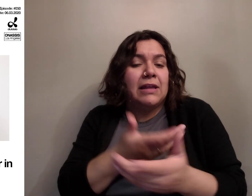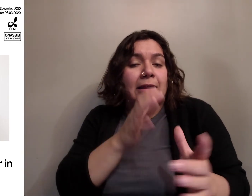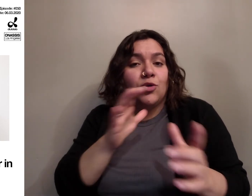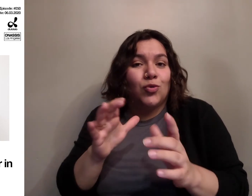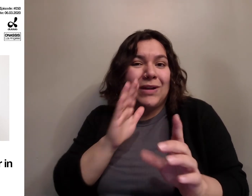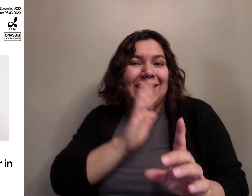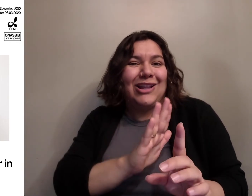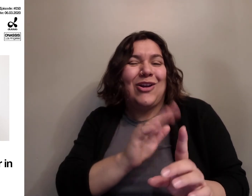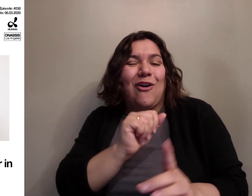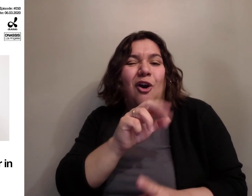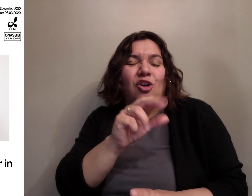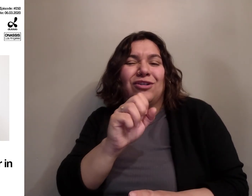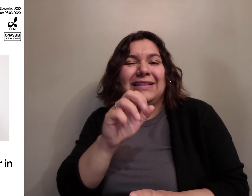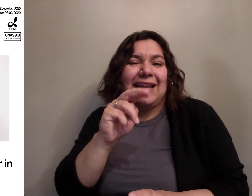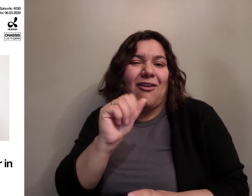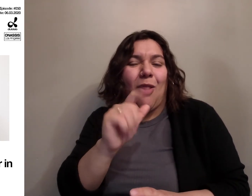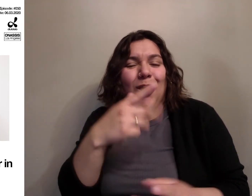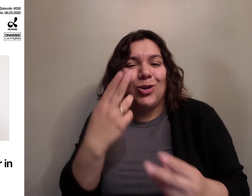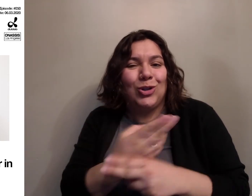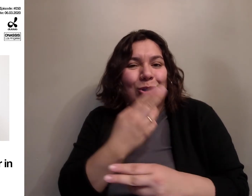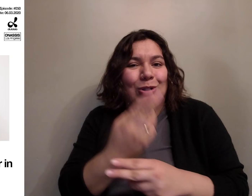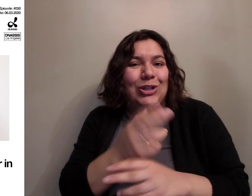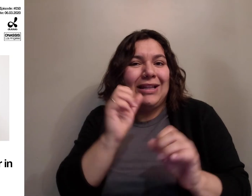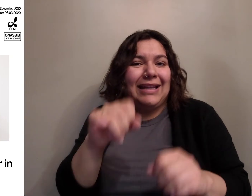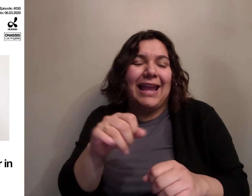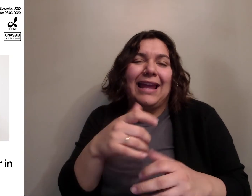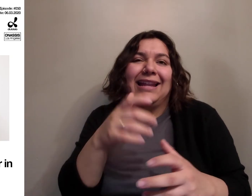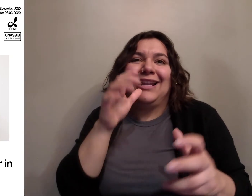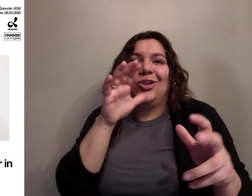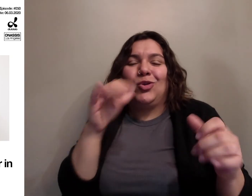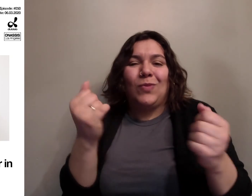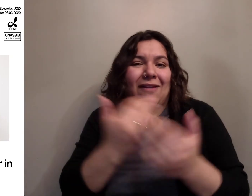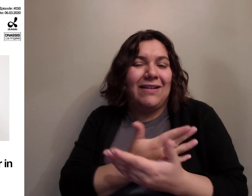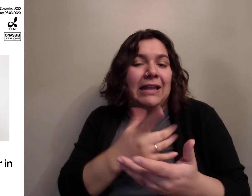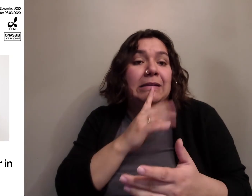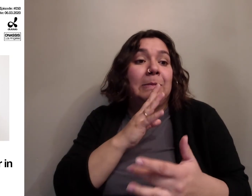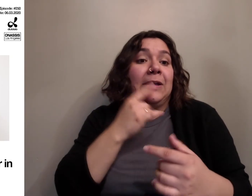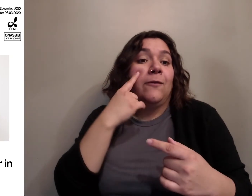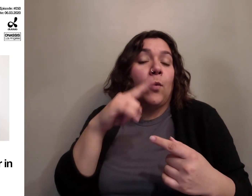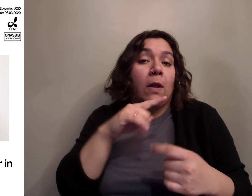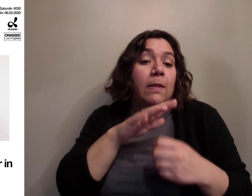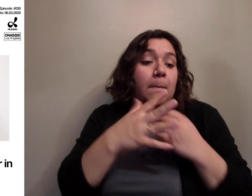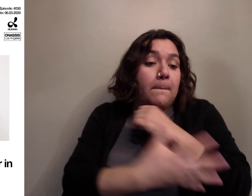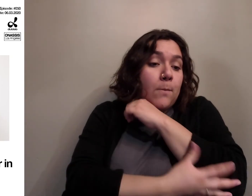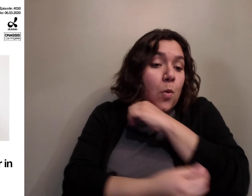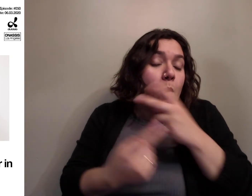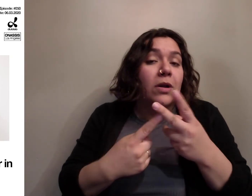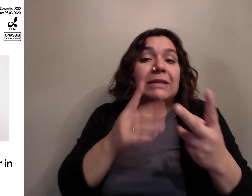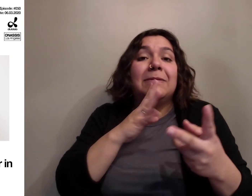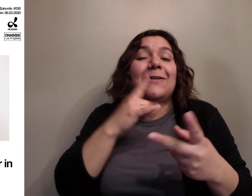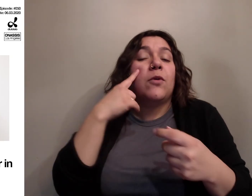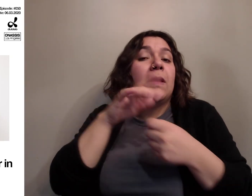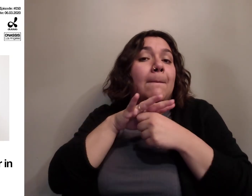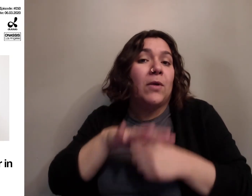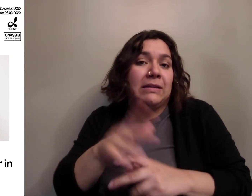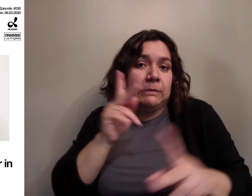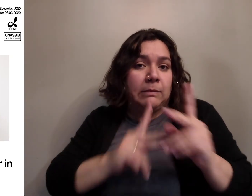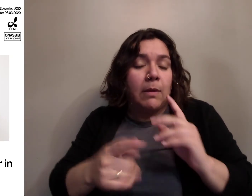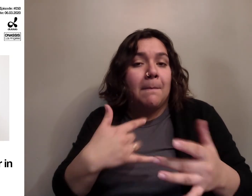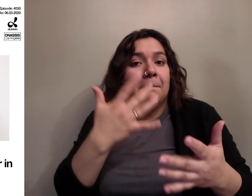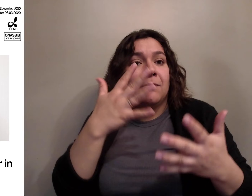the truth and to use everything in their poetic arsenal to try to shift the conditions of the poor, the abused, or the